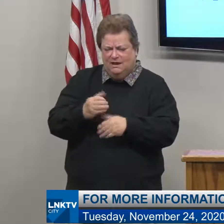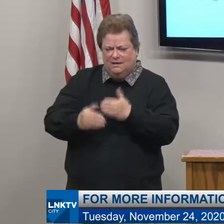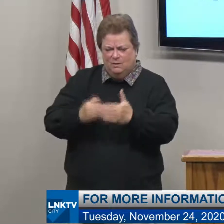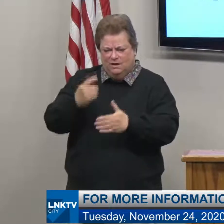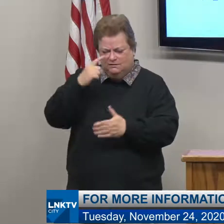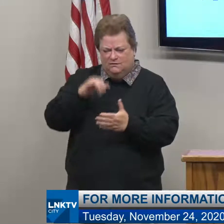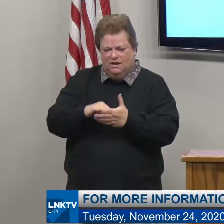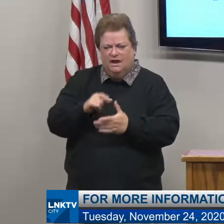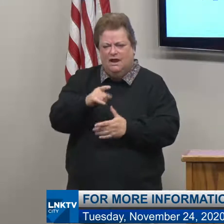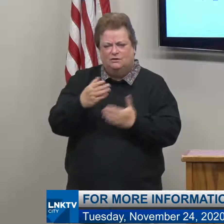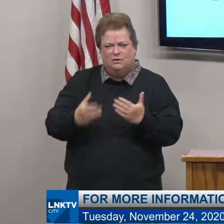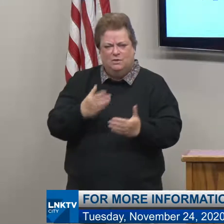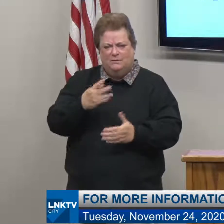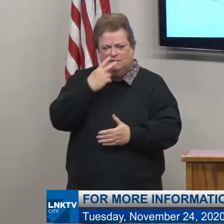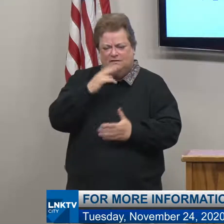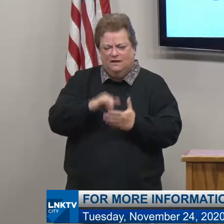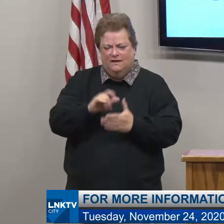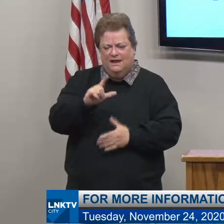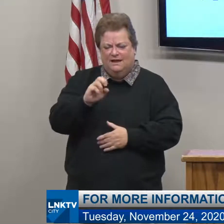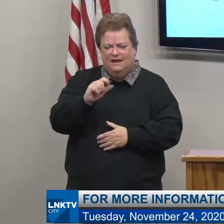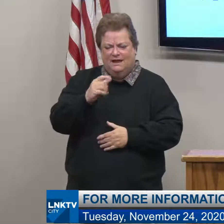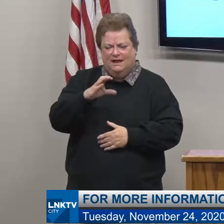also probably saw that Legacy Terrace